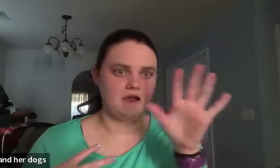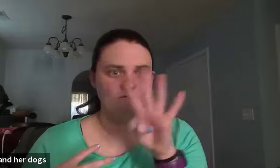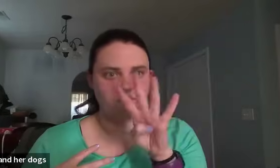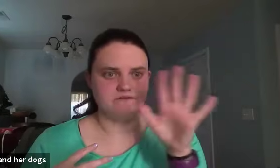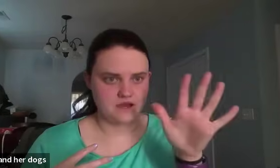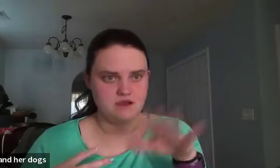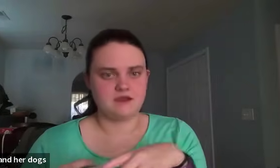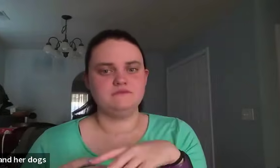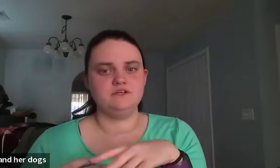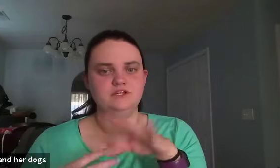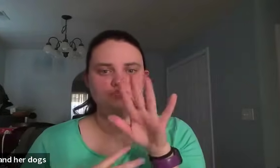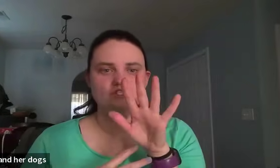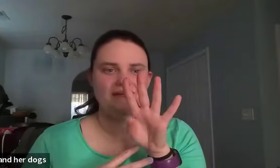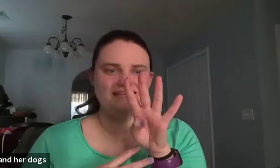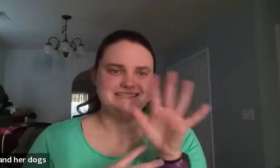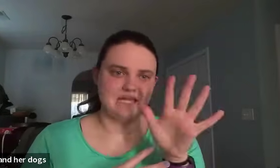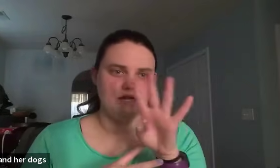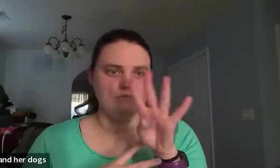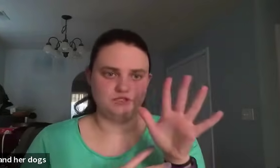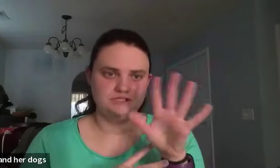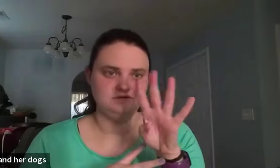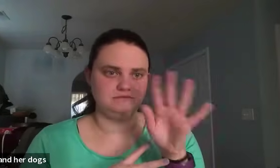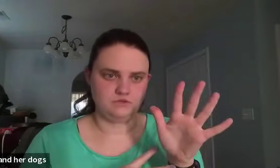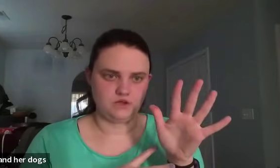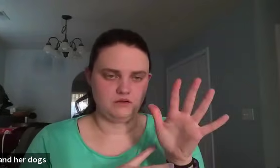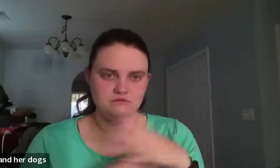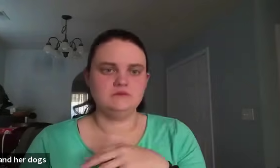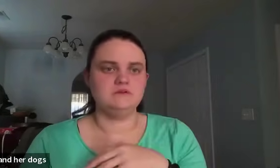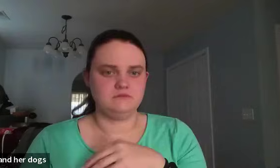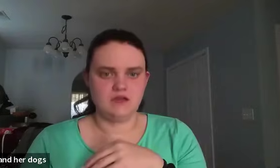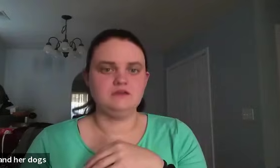45, 45. You just do that slide motion with all. Okay.